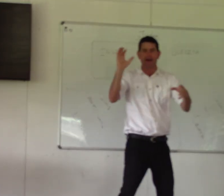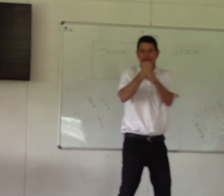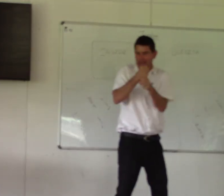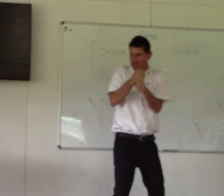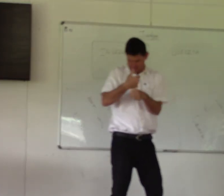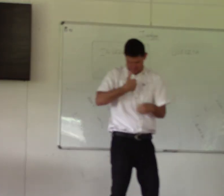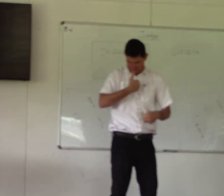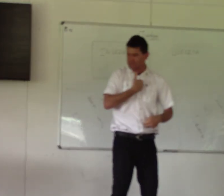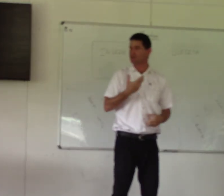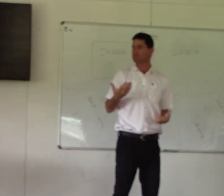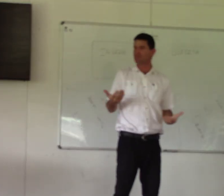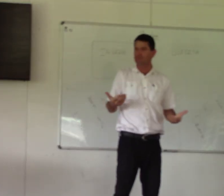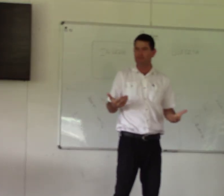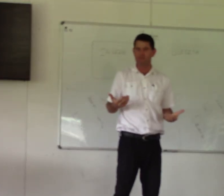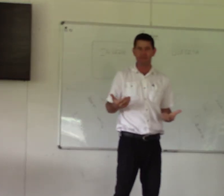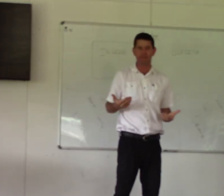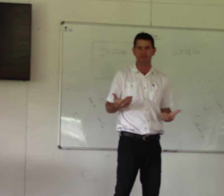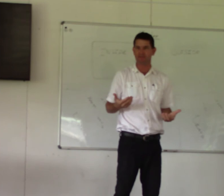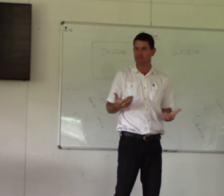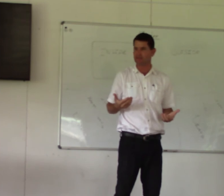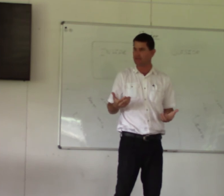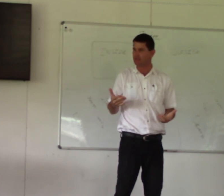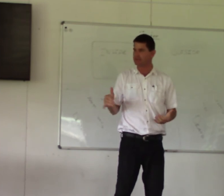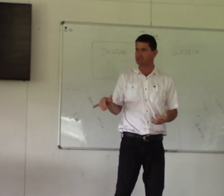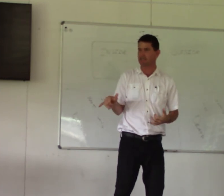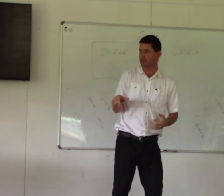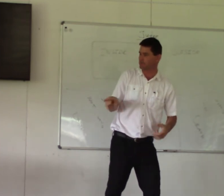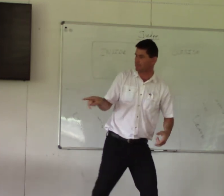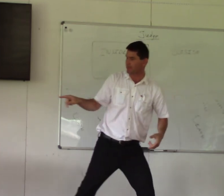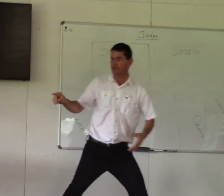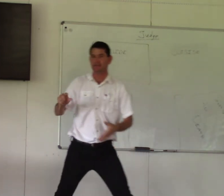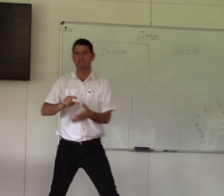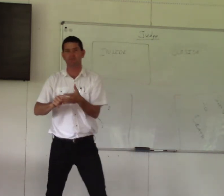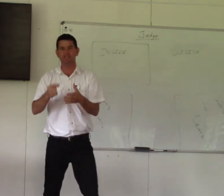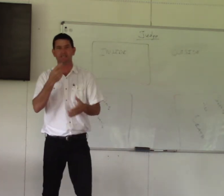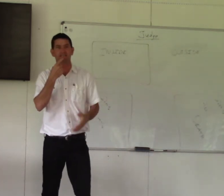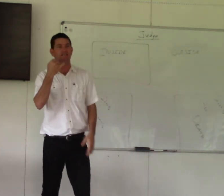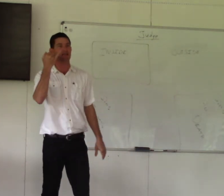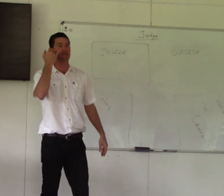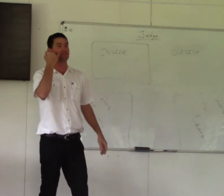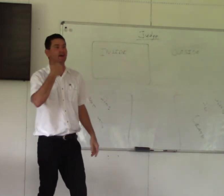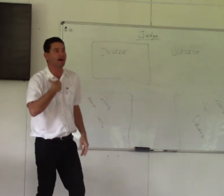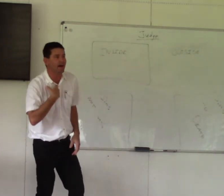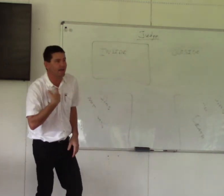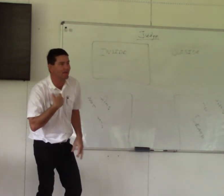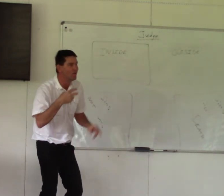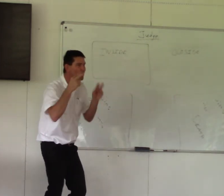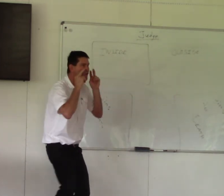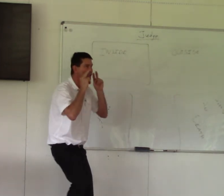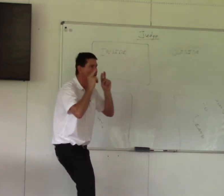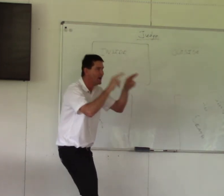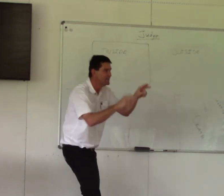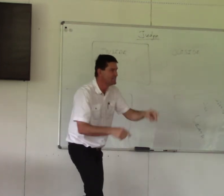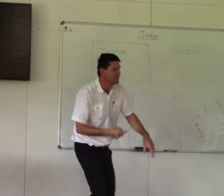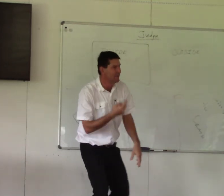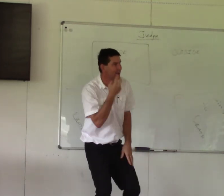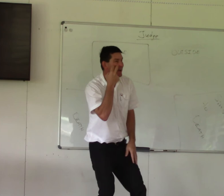I caught myself. It's the same. This verse says, if I watch, I